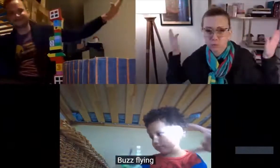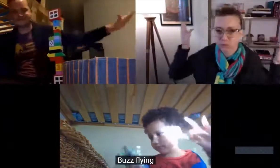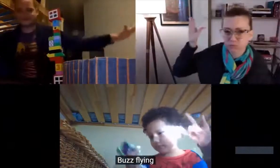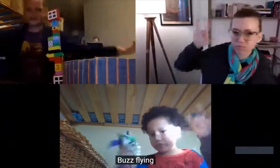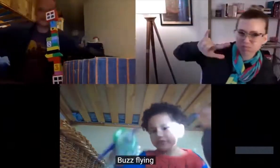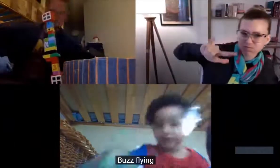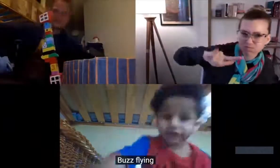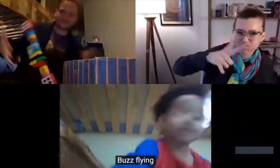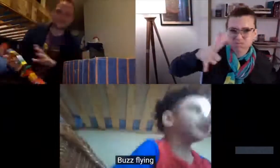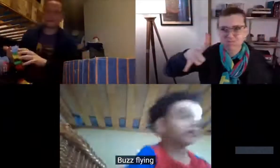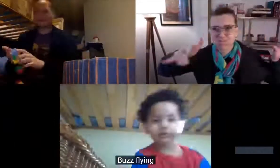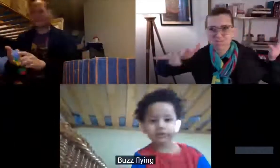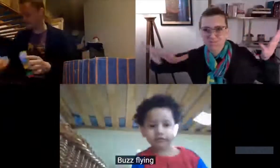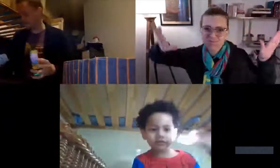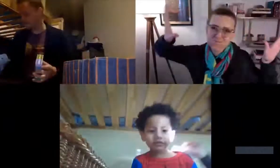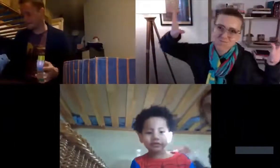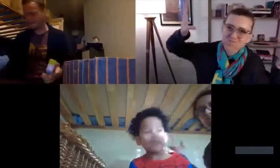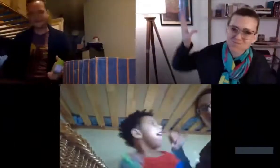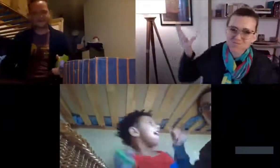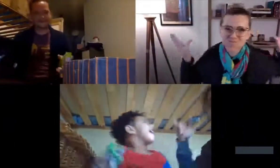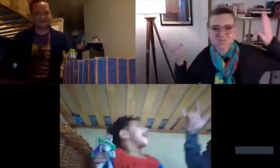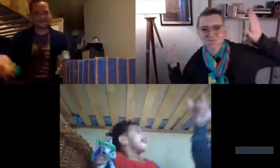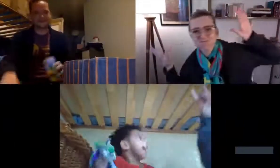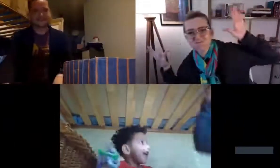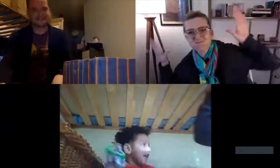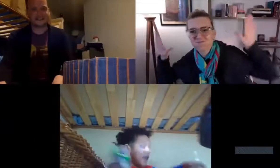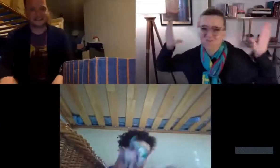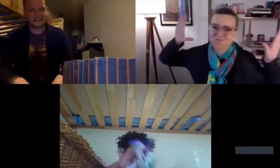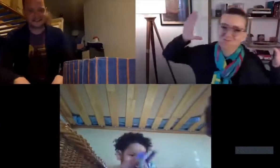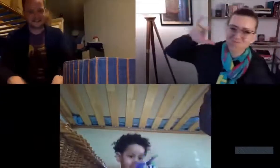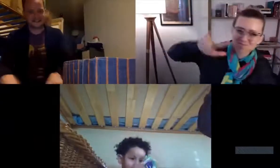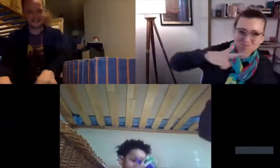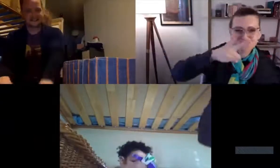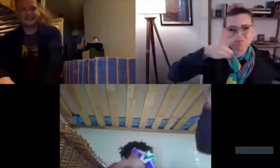Oh, Buzz Lightyear. He's flying.